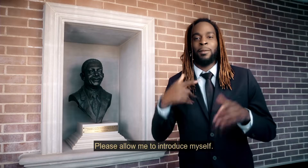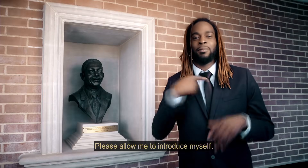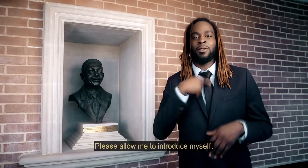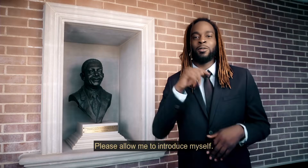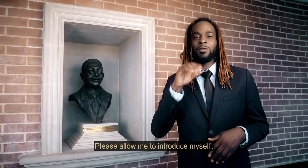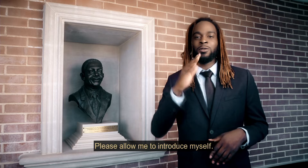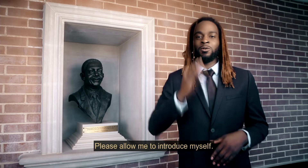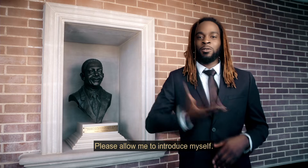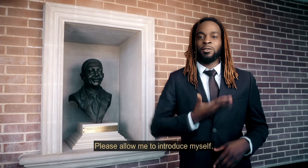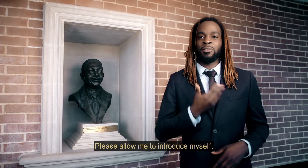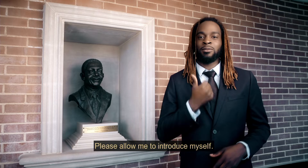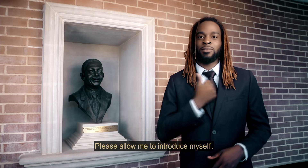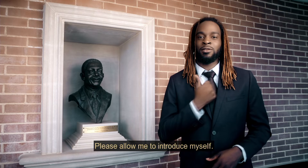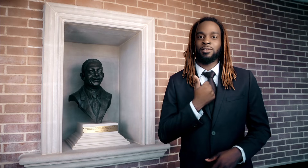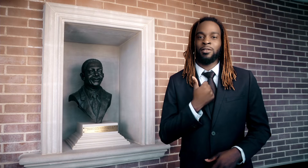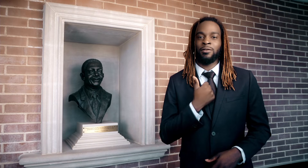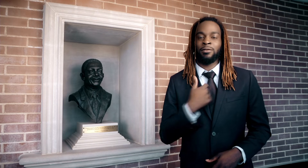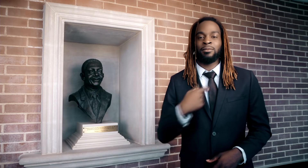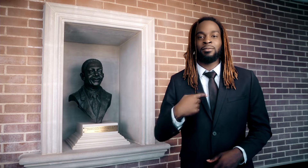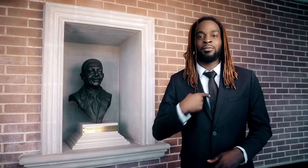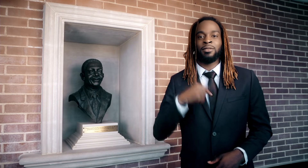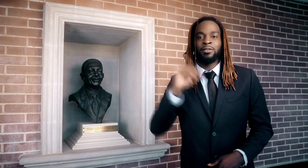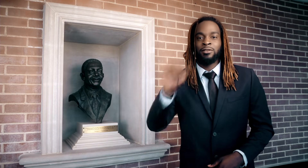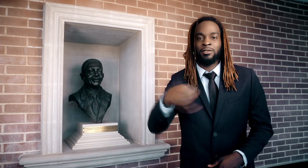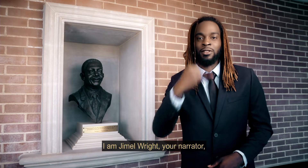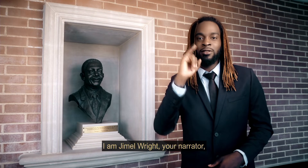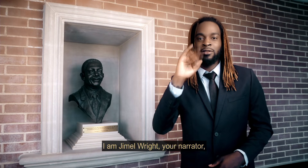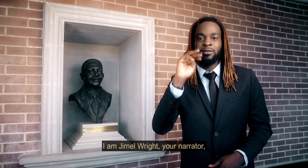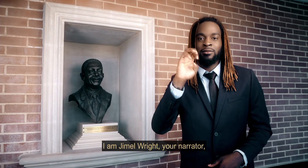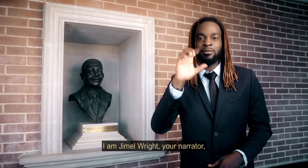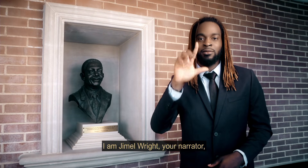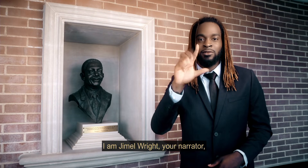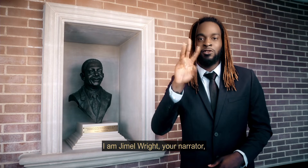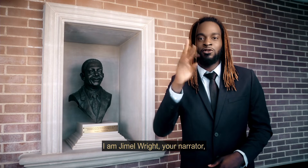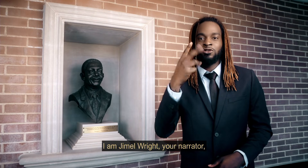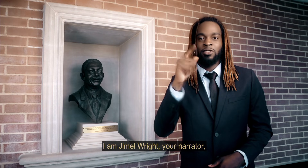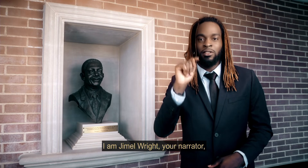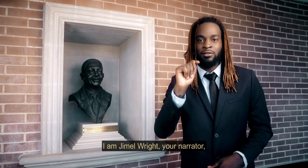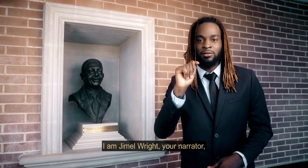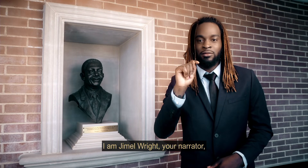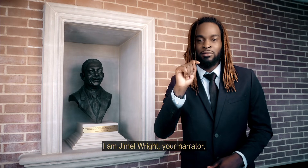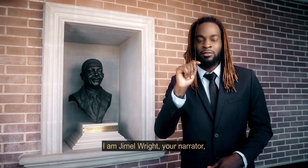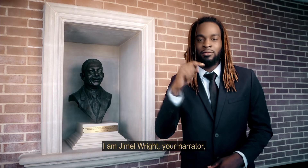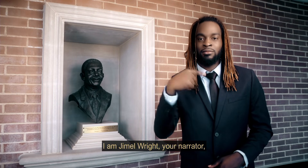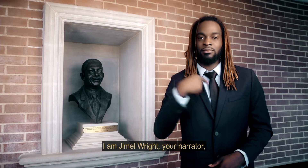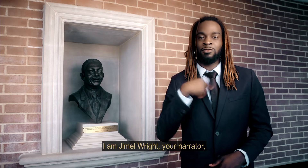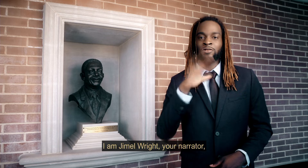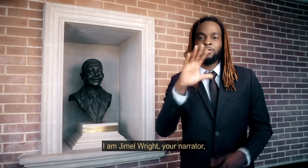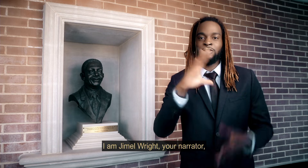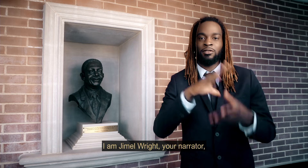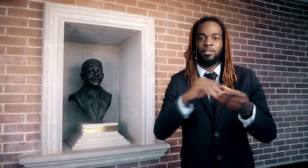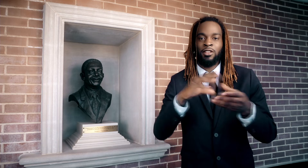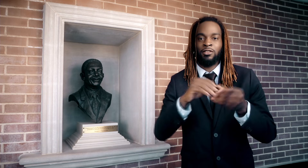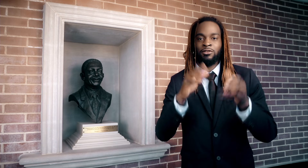Please allow me to introduce myself. I am Jamel Wright, your narrator,